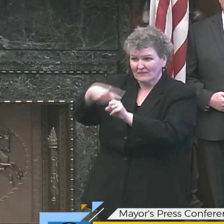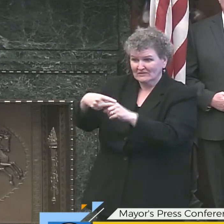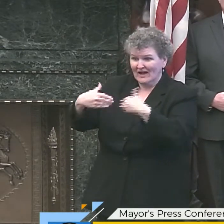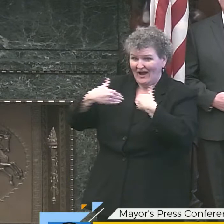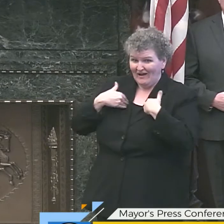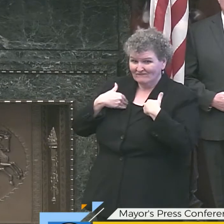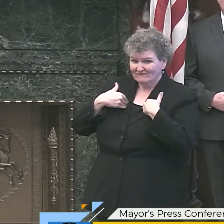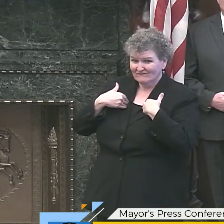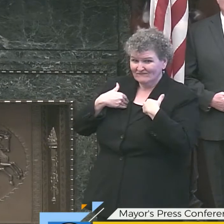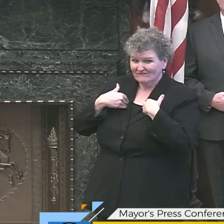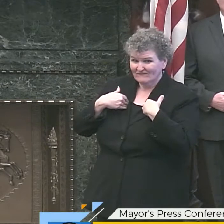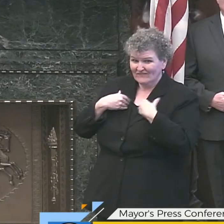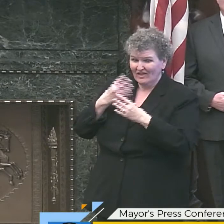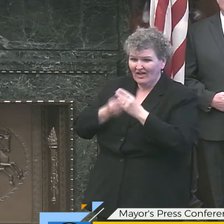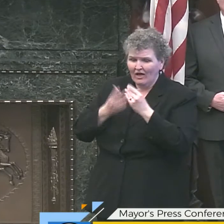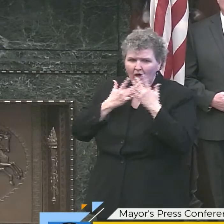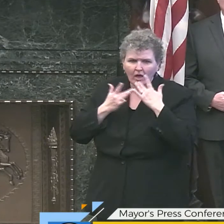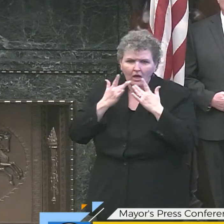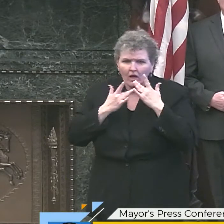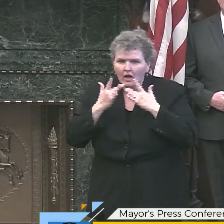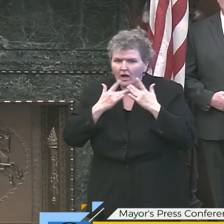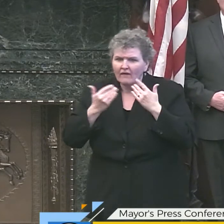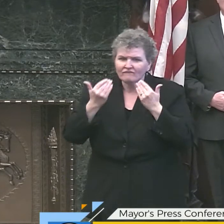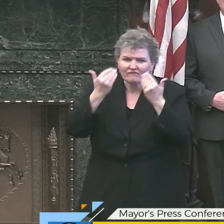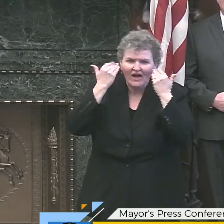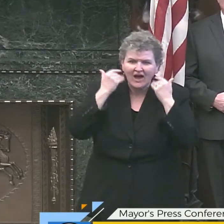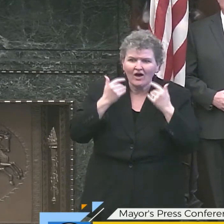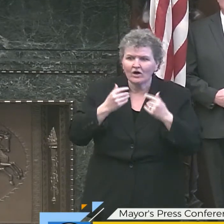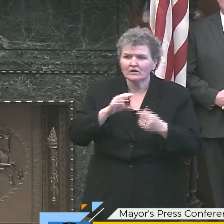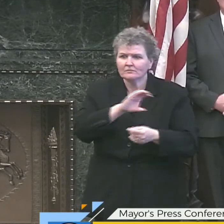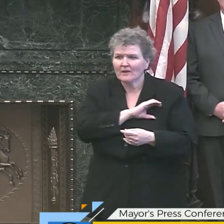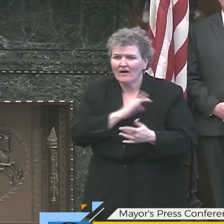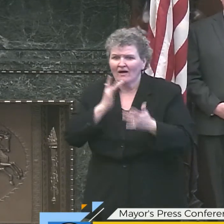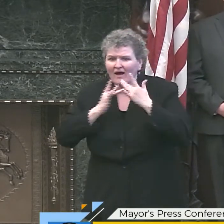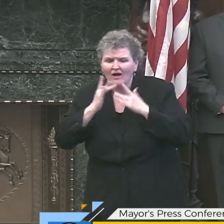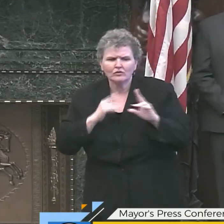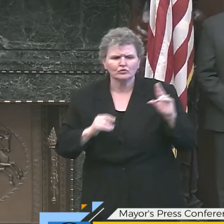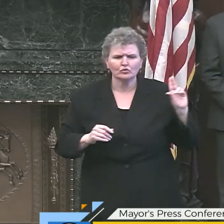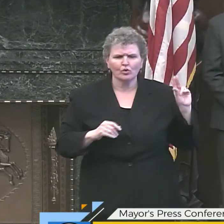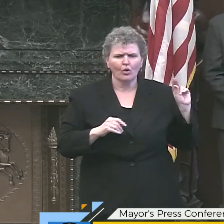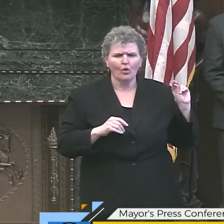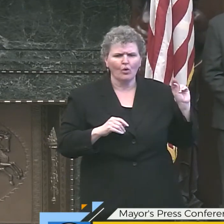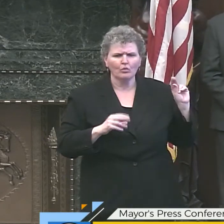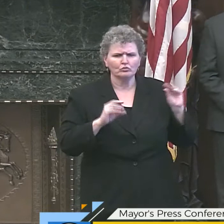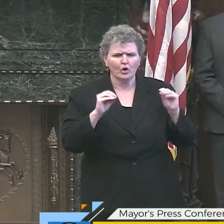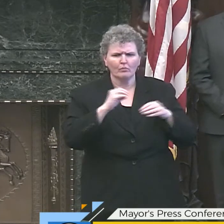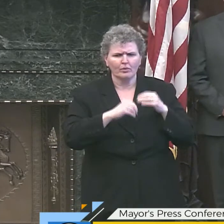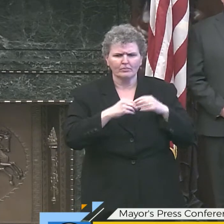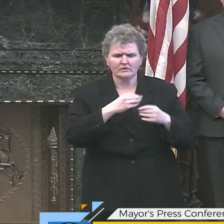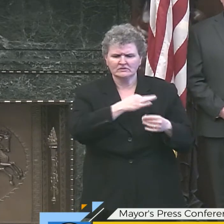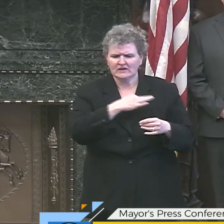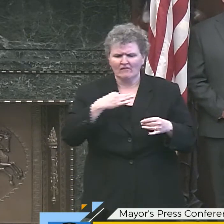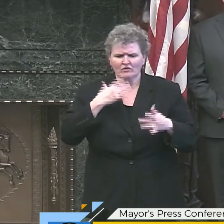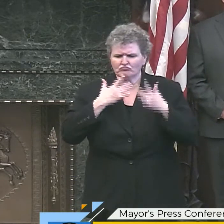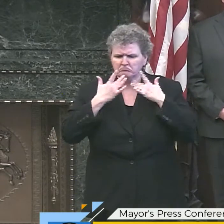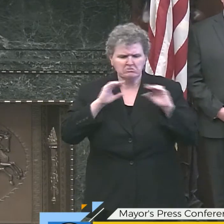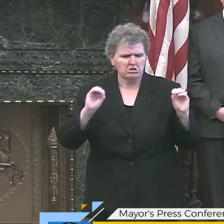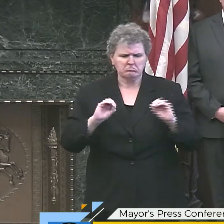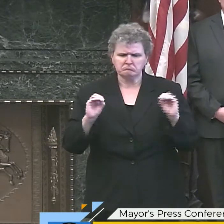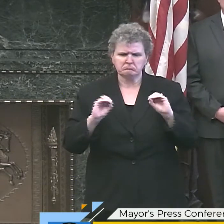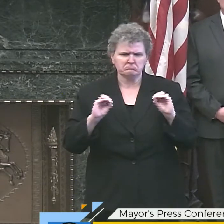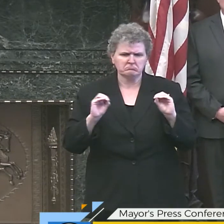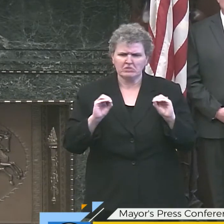of responders at all then as a result? No, we have not had any issues with staffing police, fire,